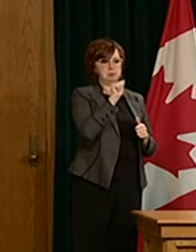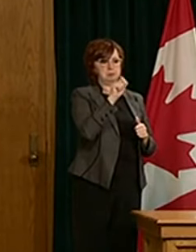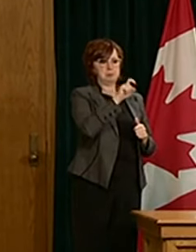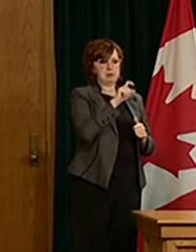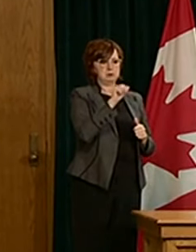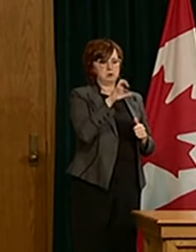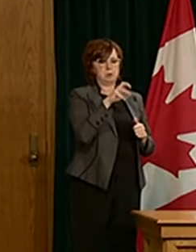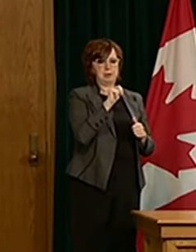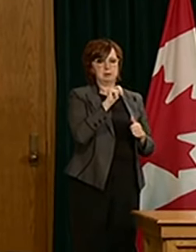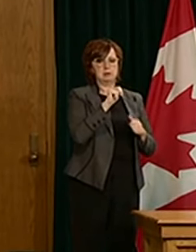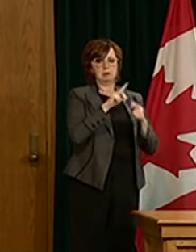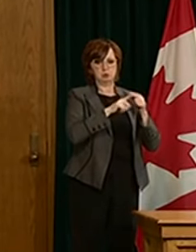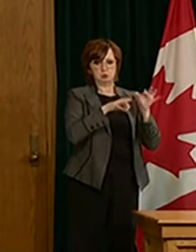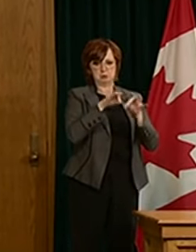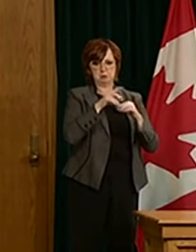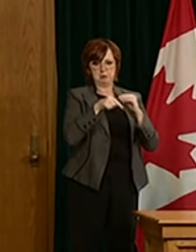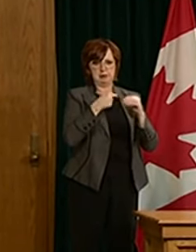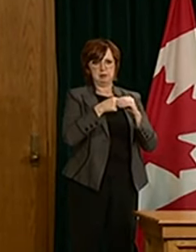COVID-19.